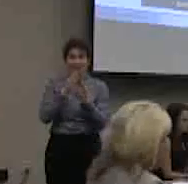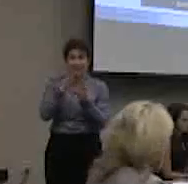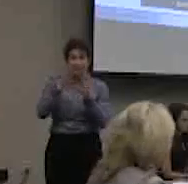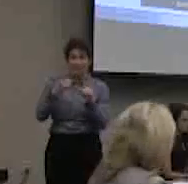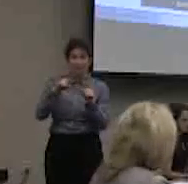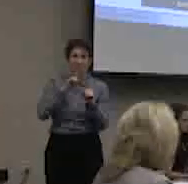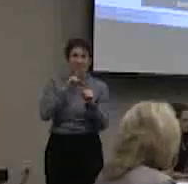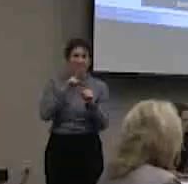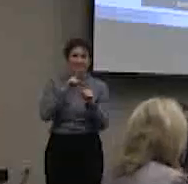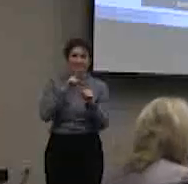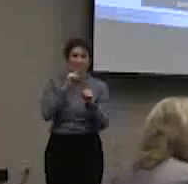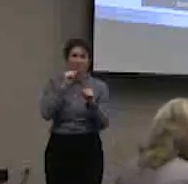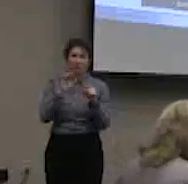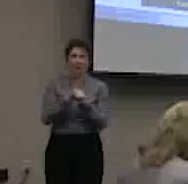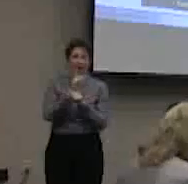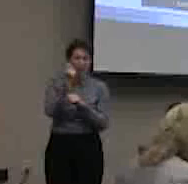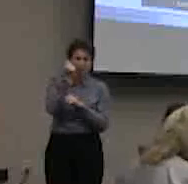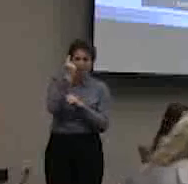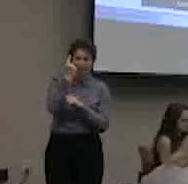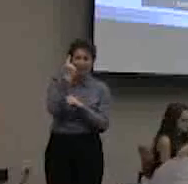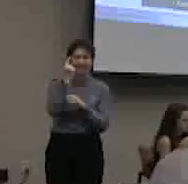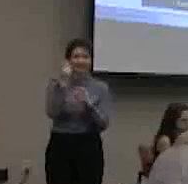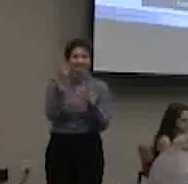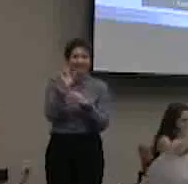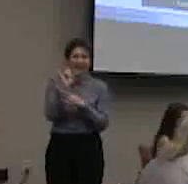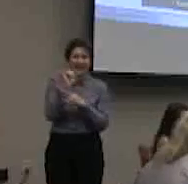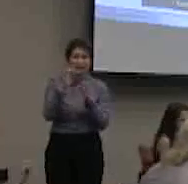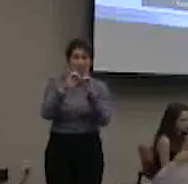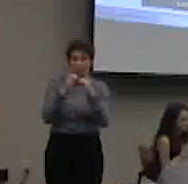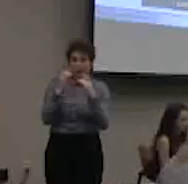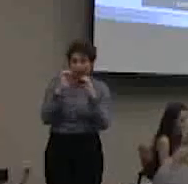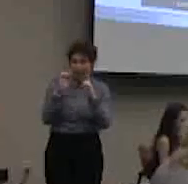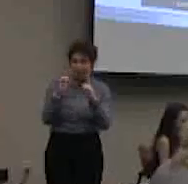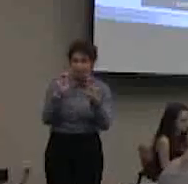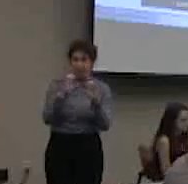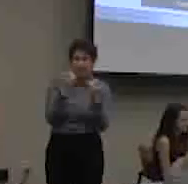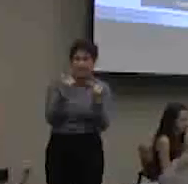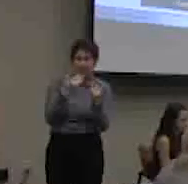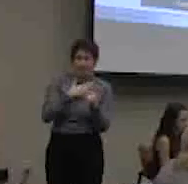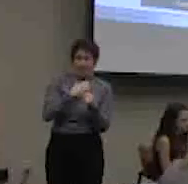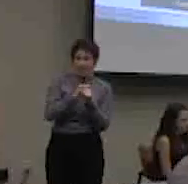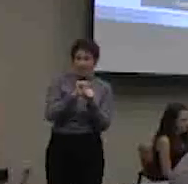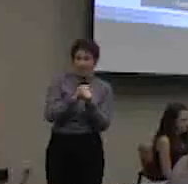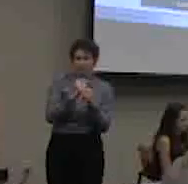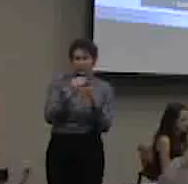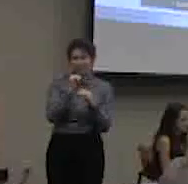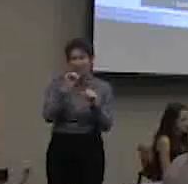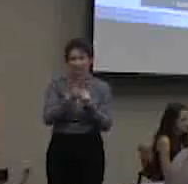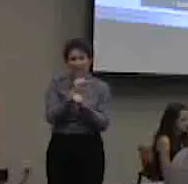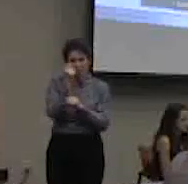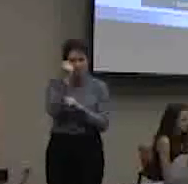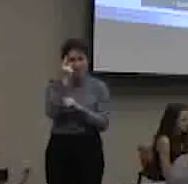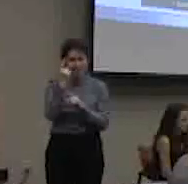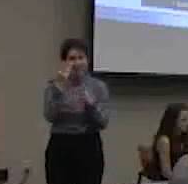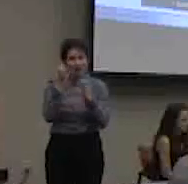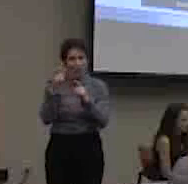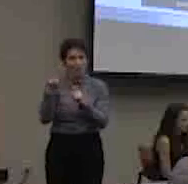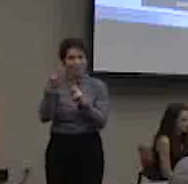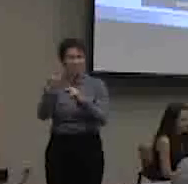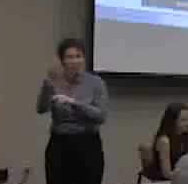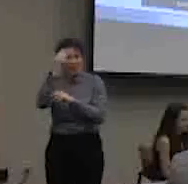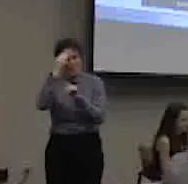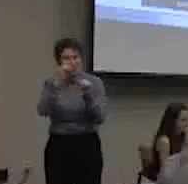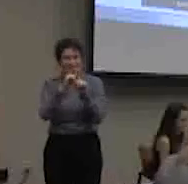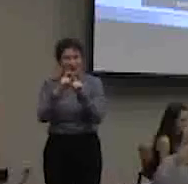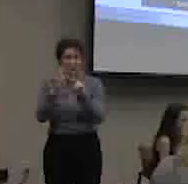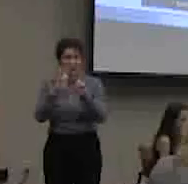understand what, you know, Department of Ed does day to day or what my work is. I want them to know Ready Start. They don't need to know the early childhood